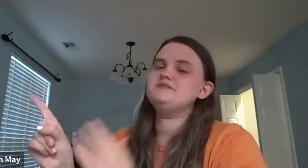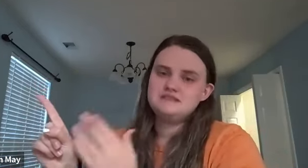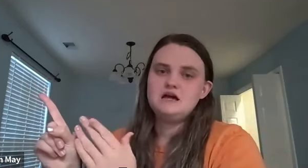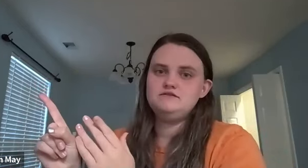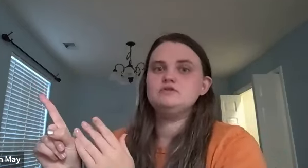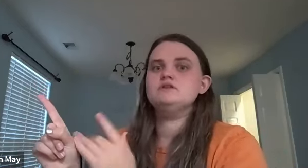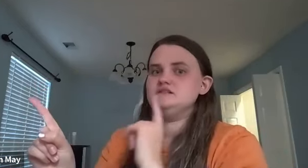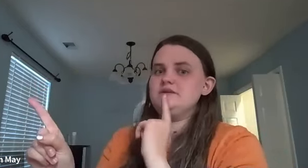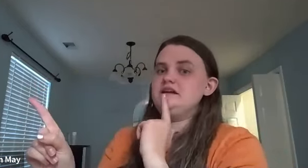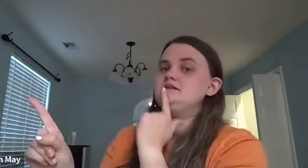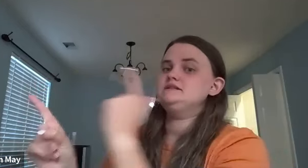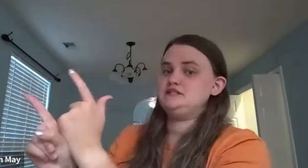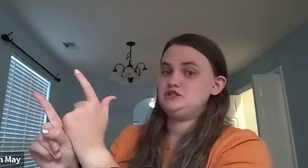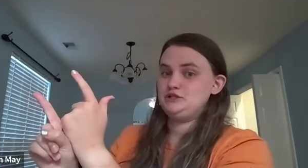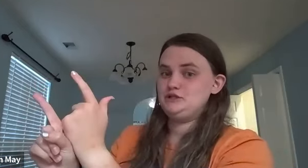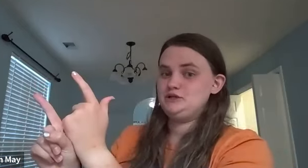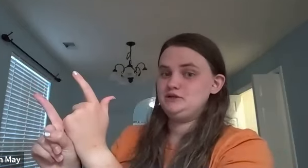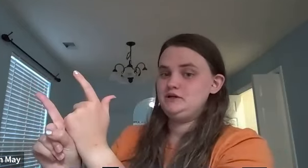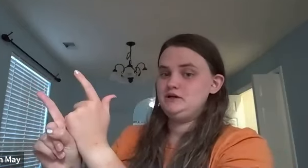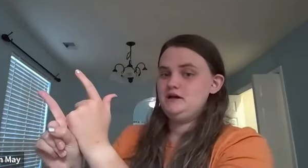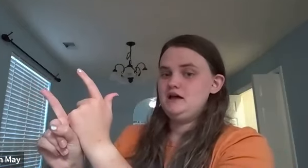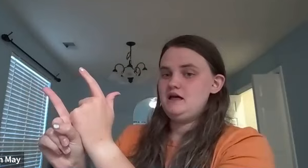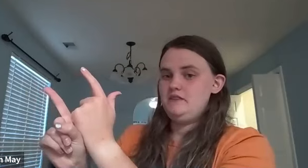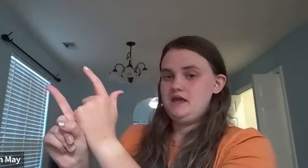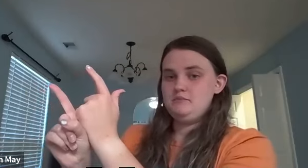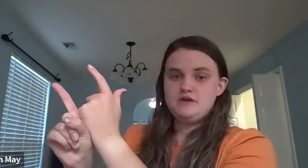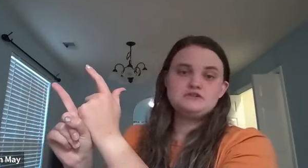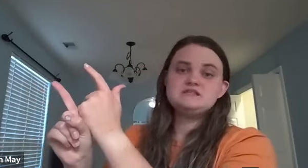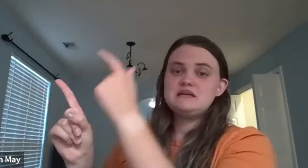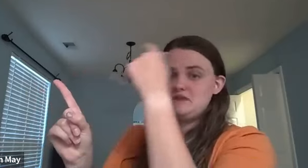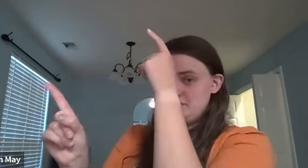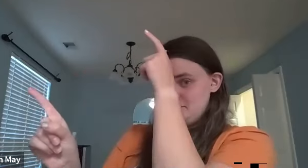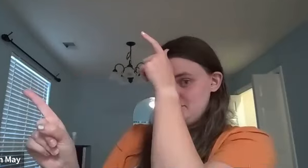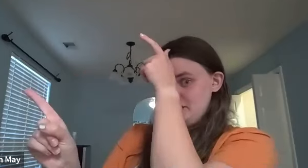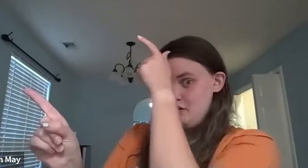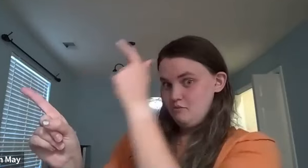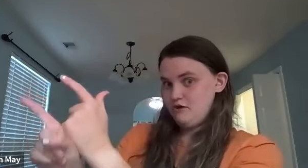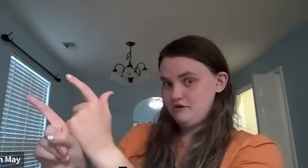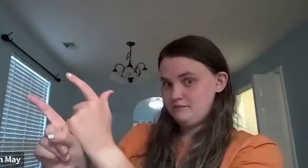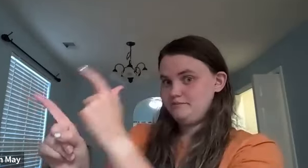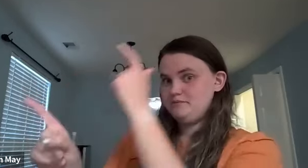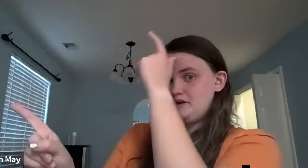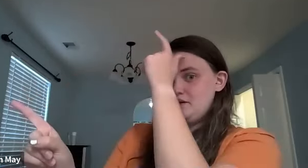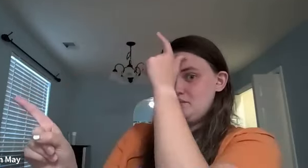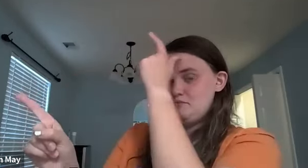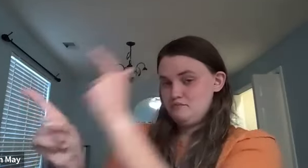side of your non-dominant hand. Sister. And then brother's the same thing, but from your forehead. Brother.